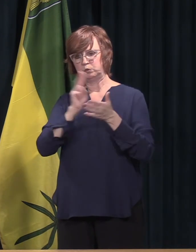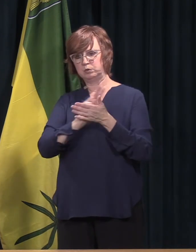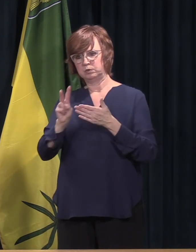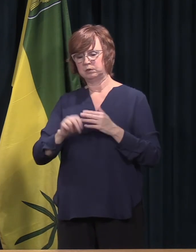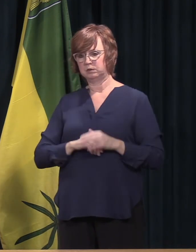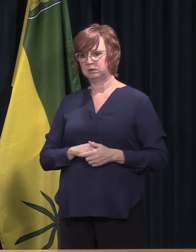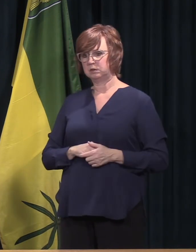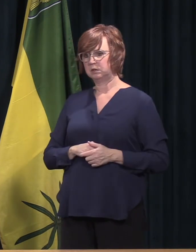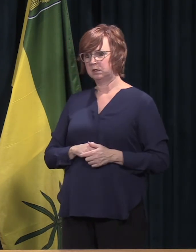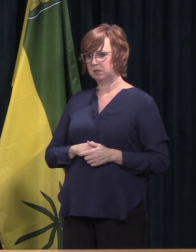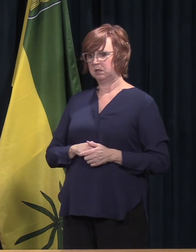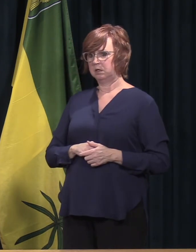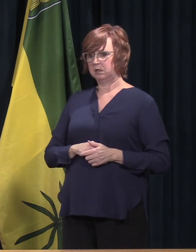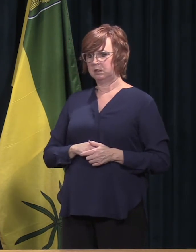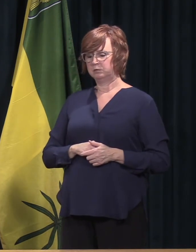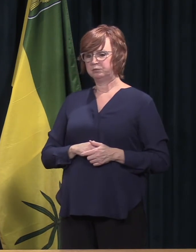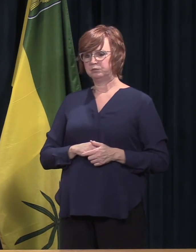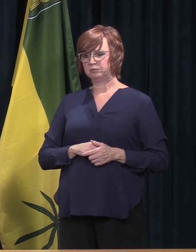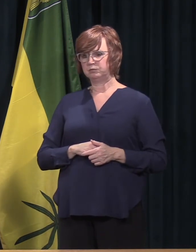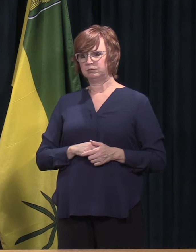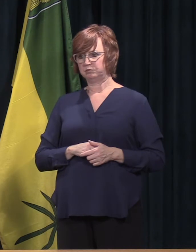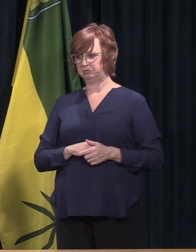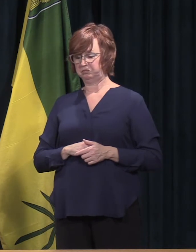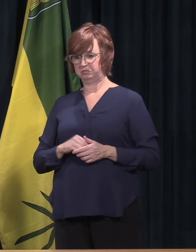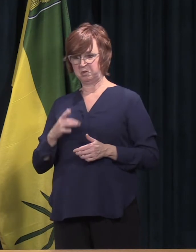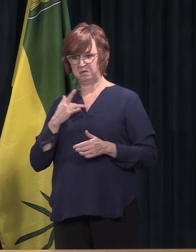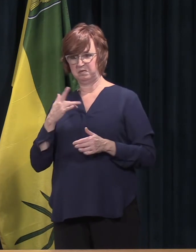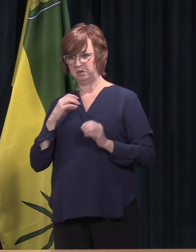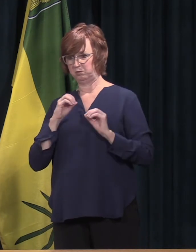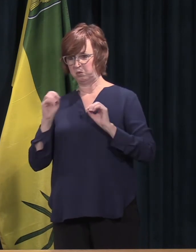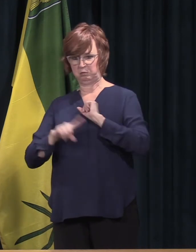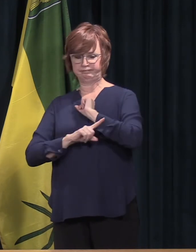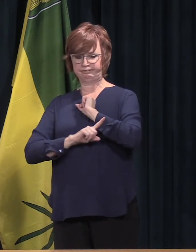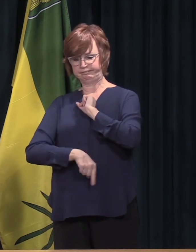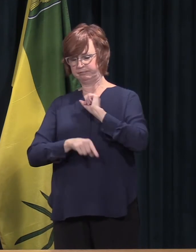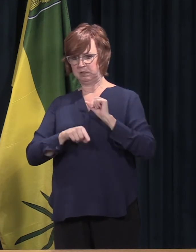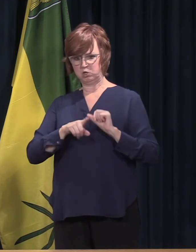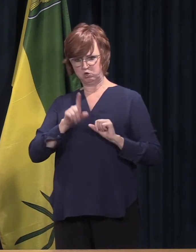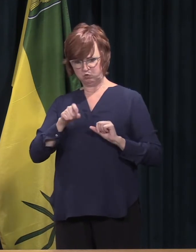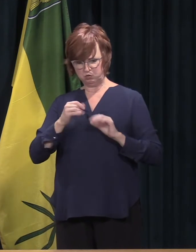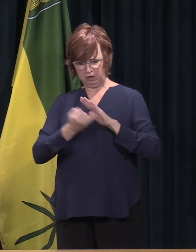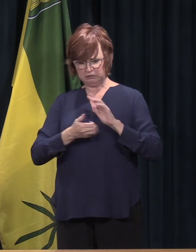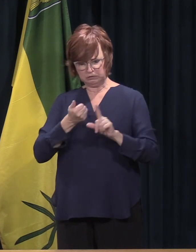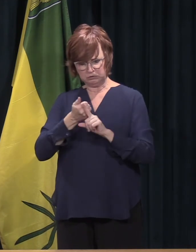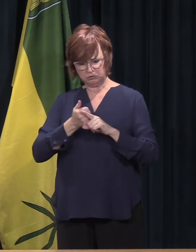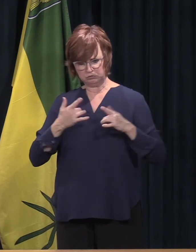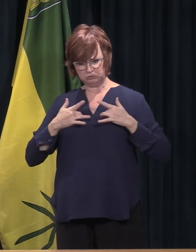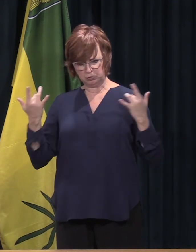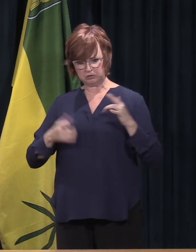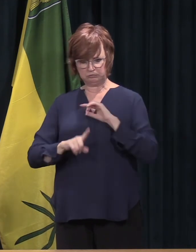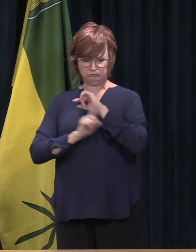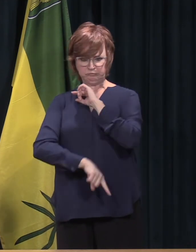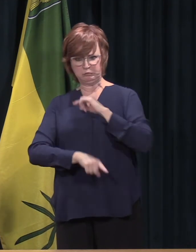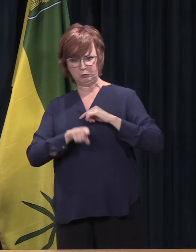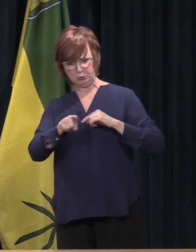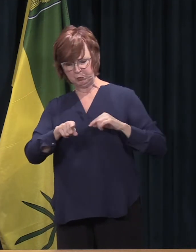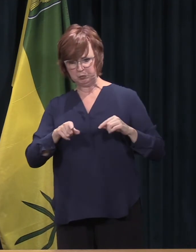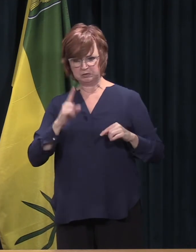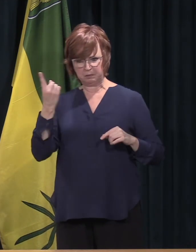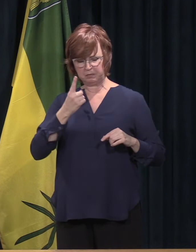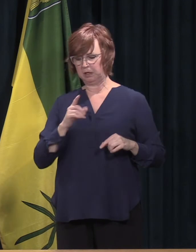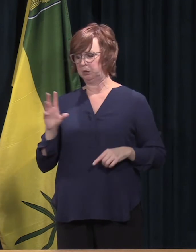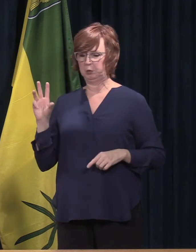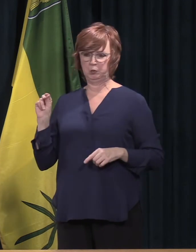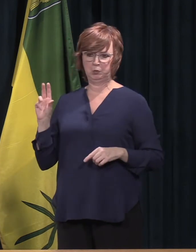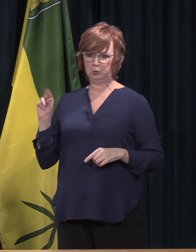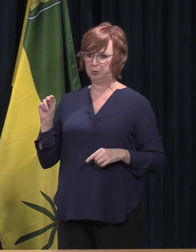say that you're not considering some kind of punishment or anything for people who are supposed to be on isolation or supposed to be in quarantine? At this point, no. We really want